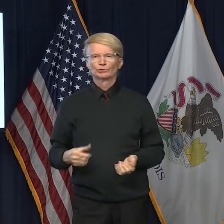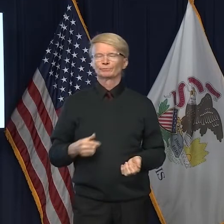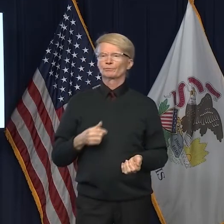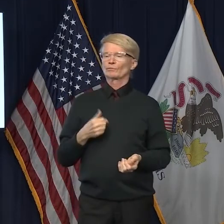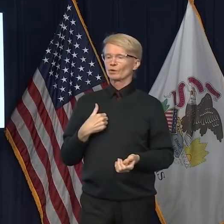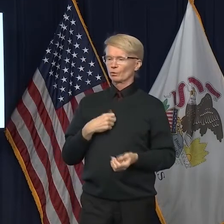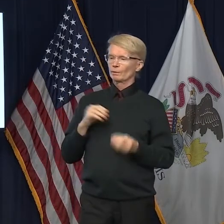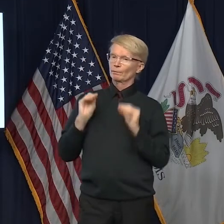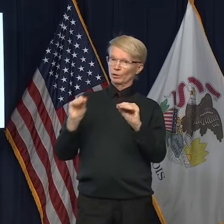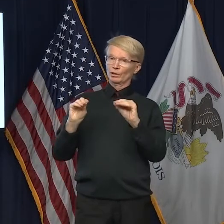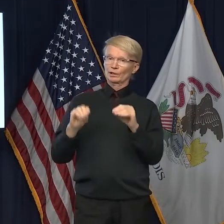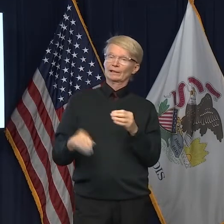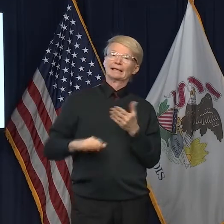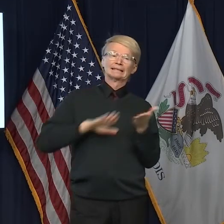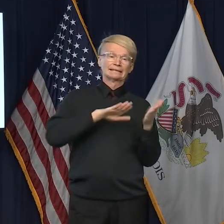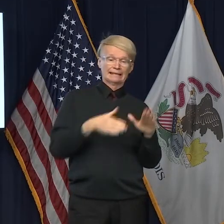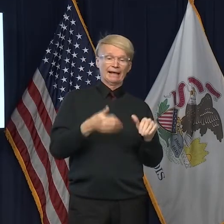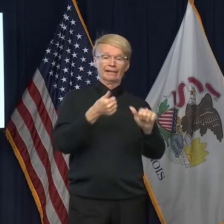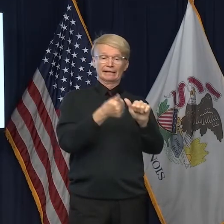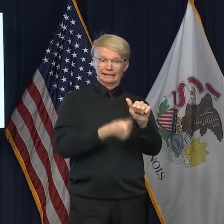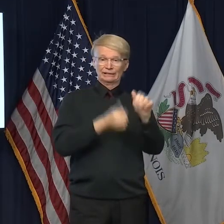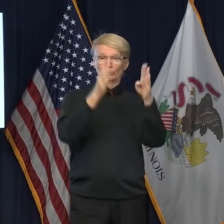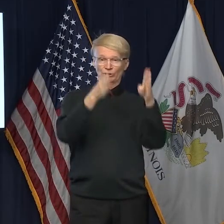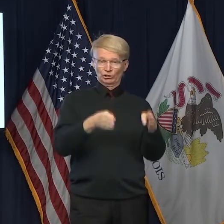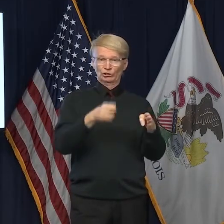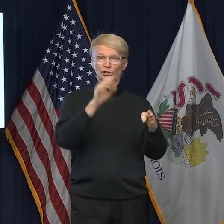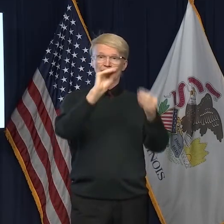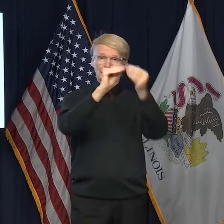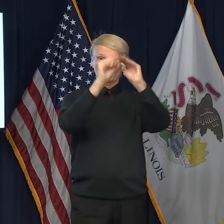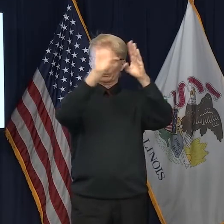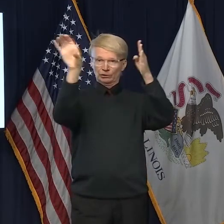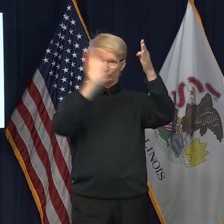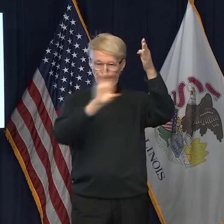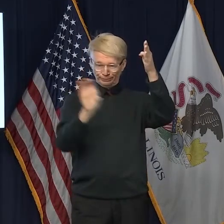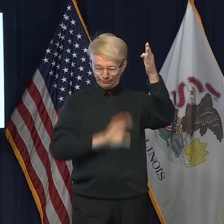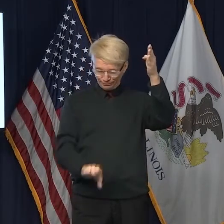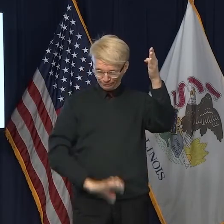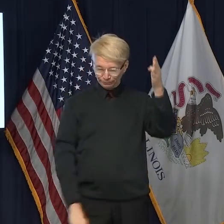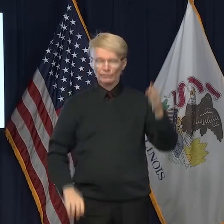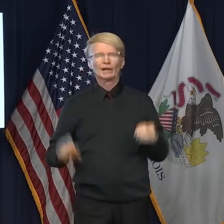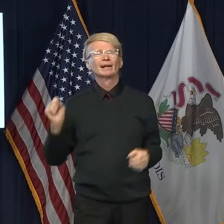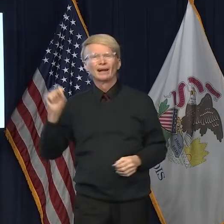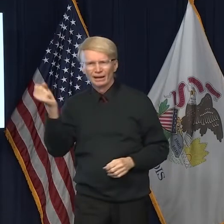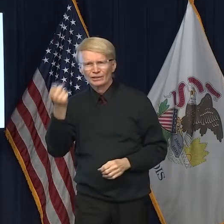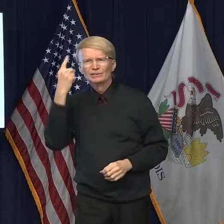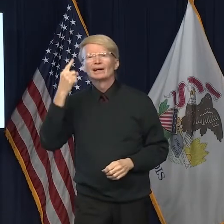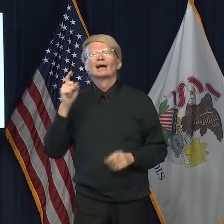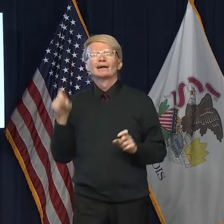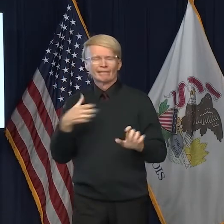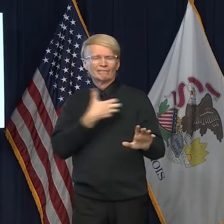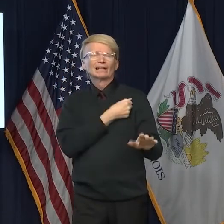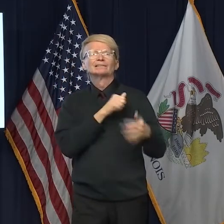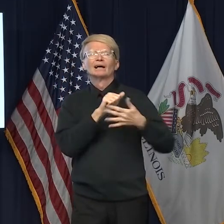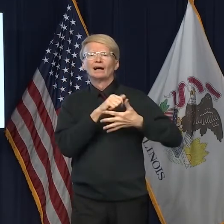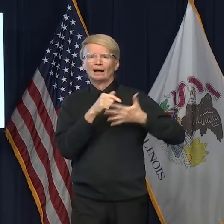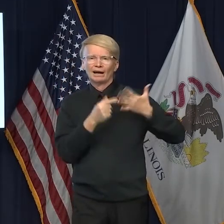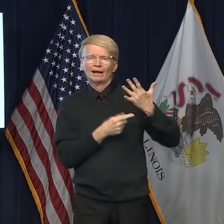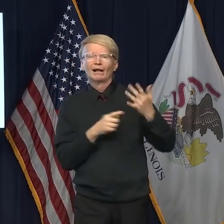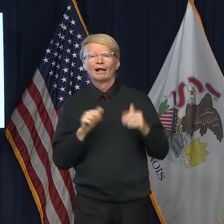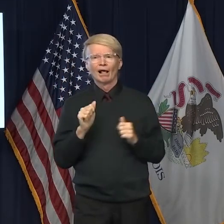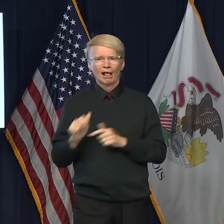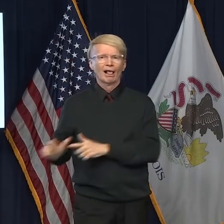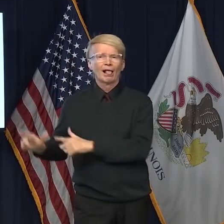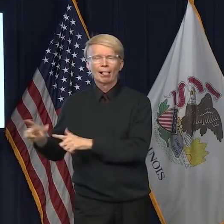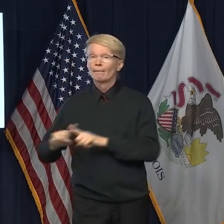their death per capita and said we'll start there, knowing we're still going to have to vaccinate all these other people, but this is just for week 1, for